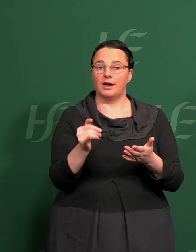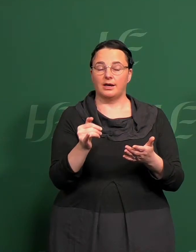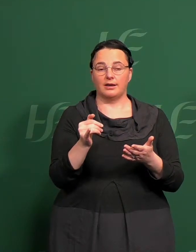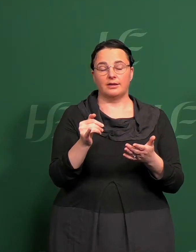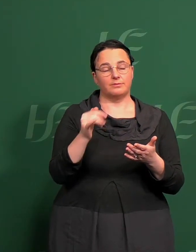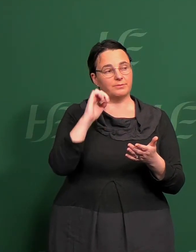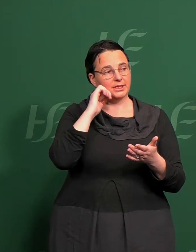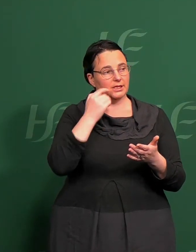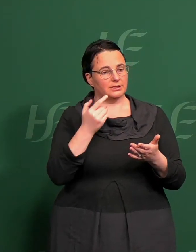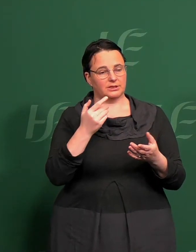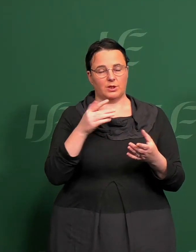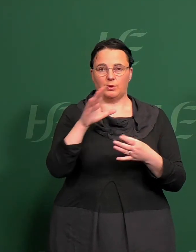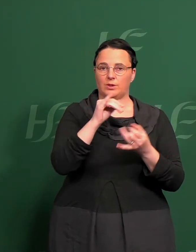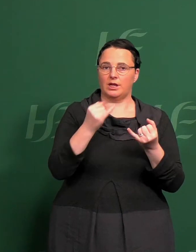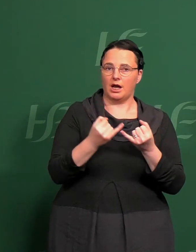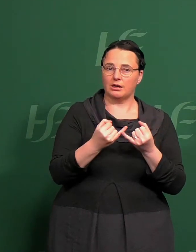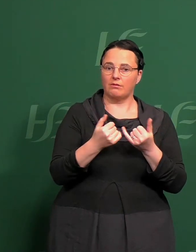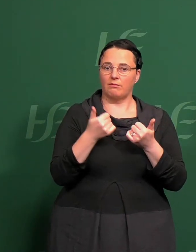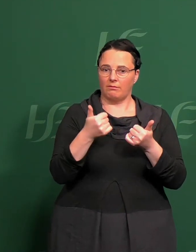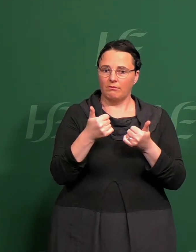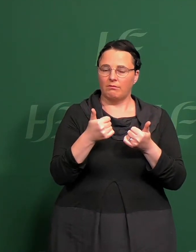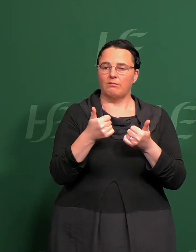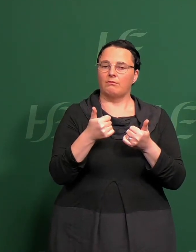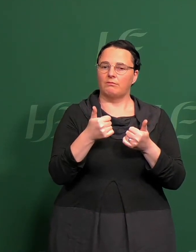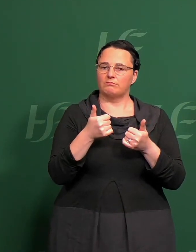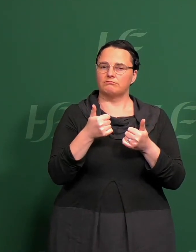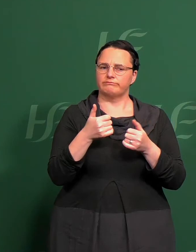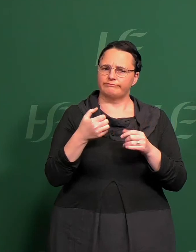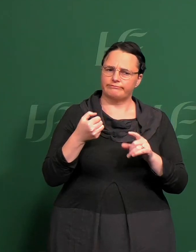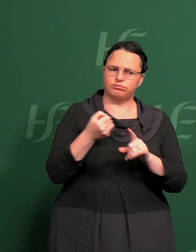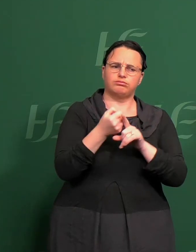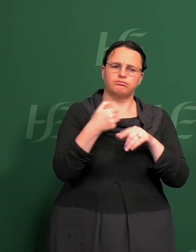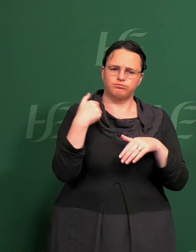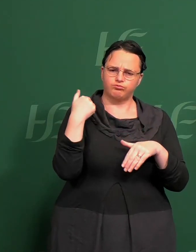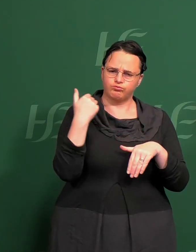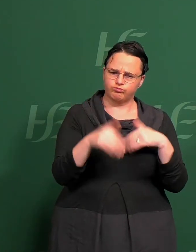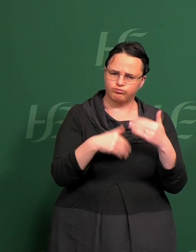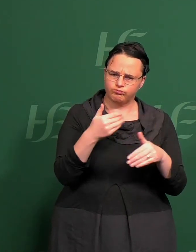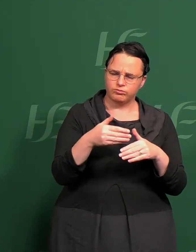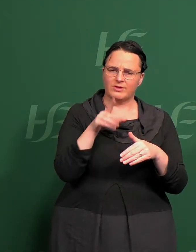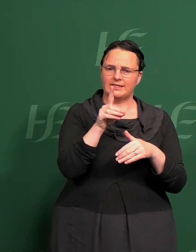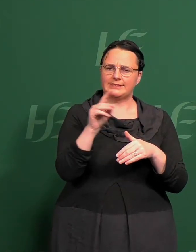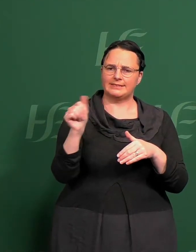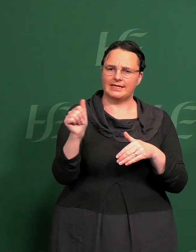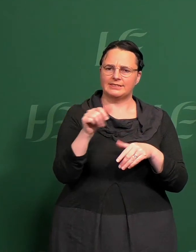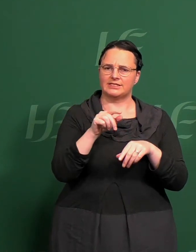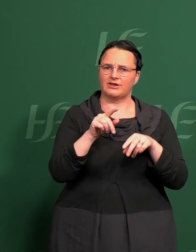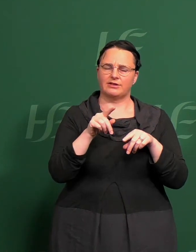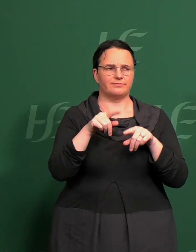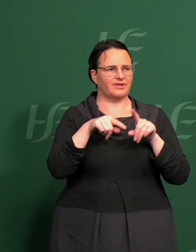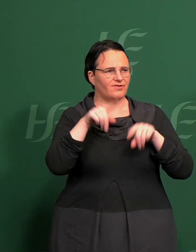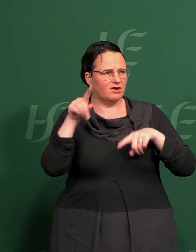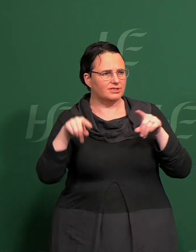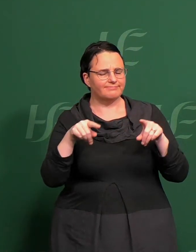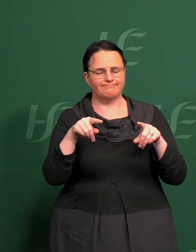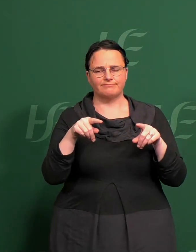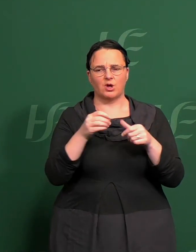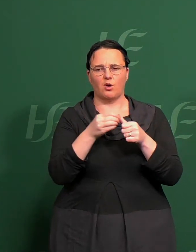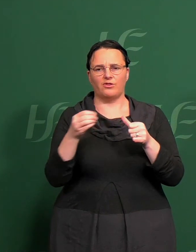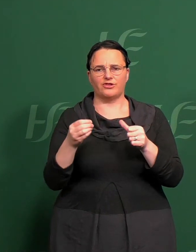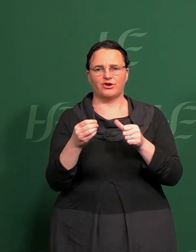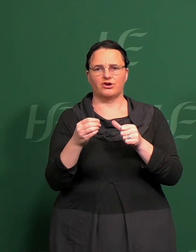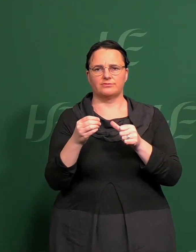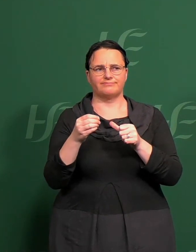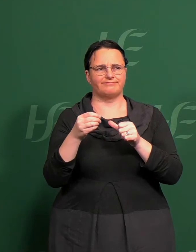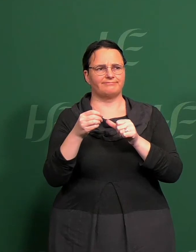to be making good inroads into conquering the immediate impact of Delta variant, another threat emerges, and we